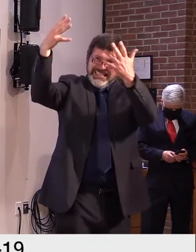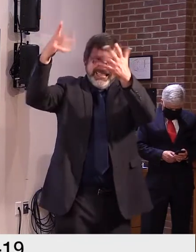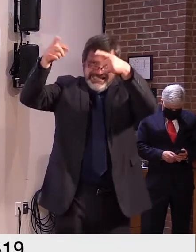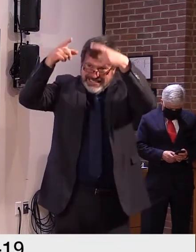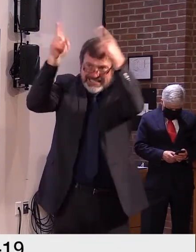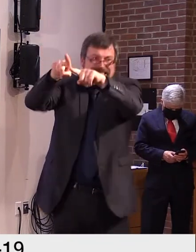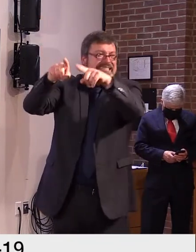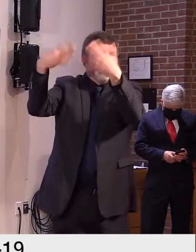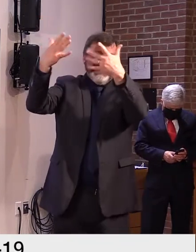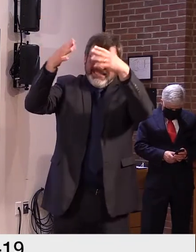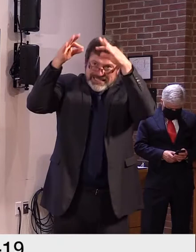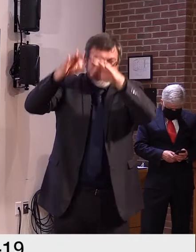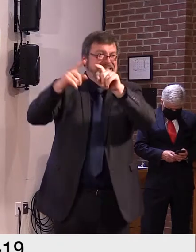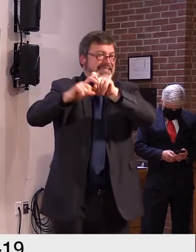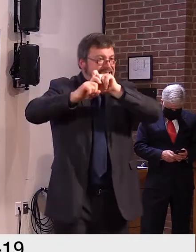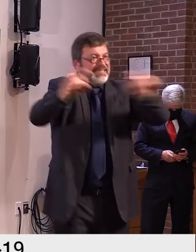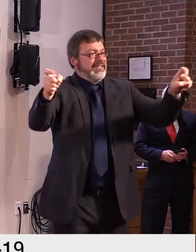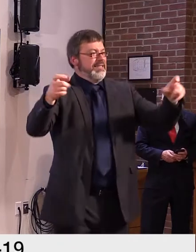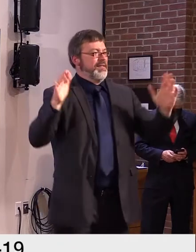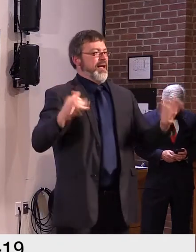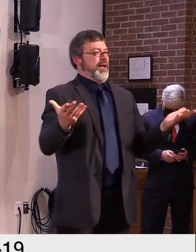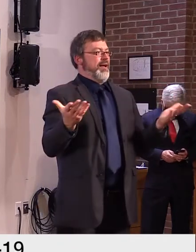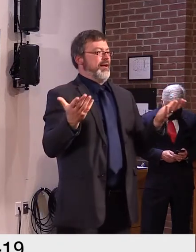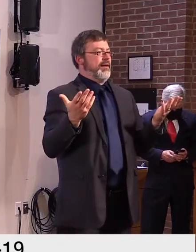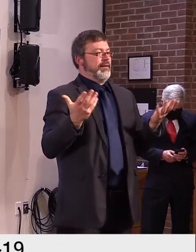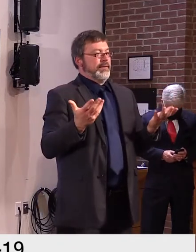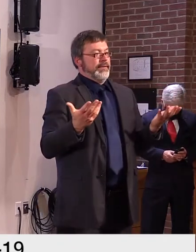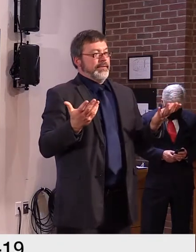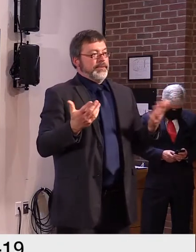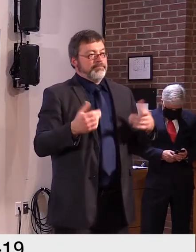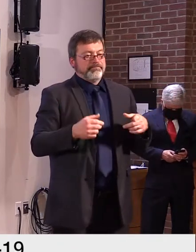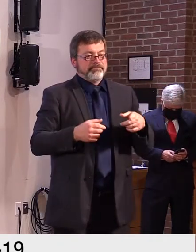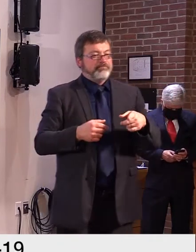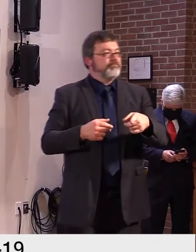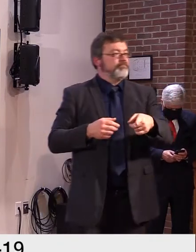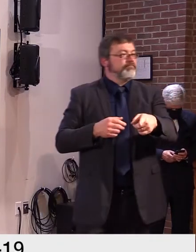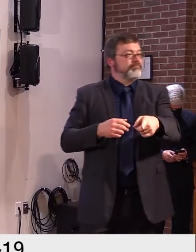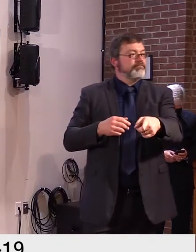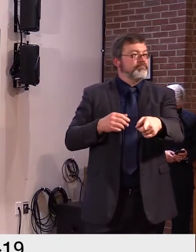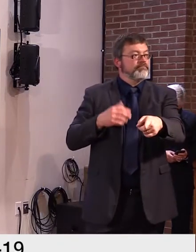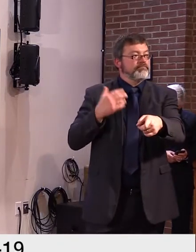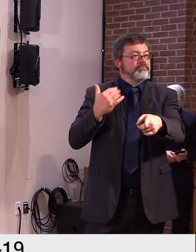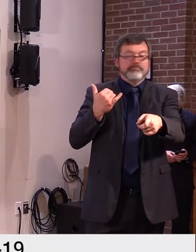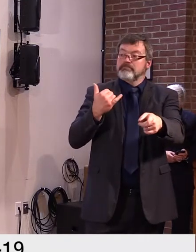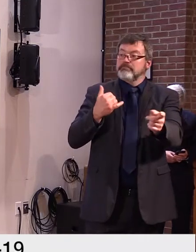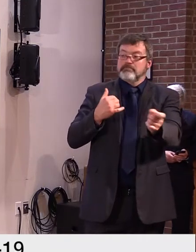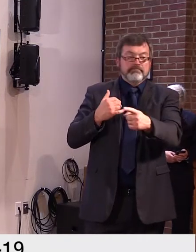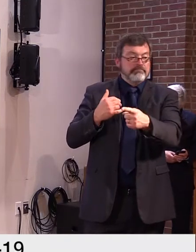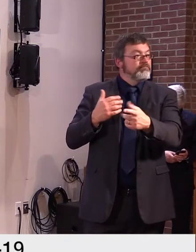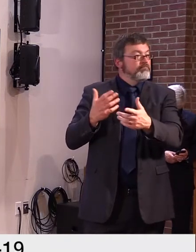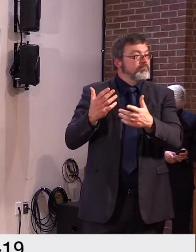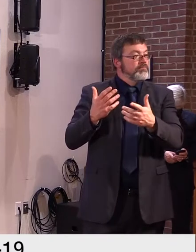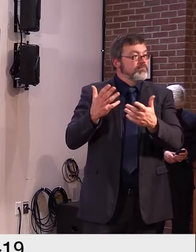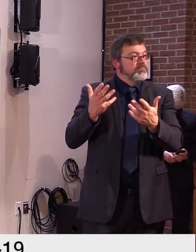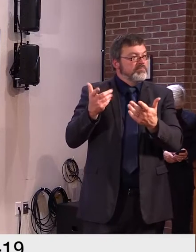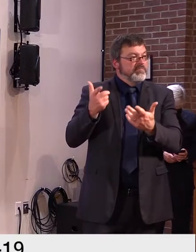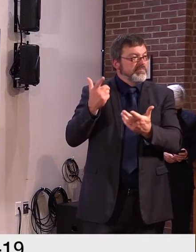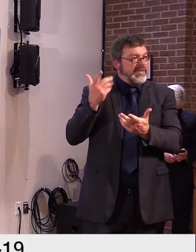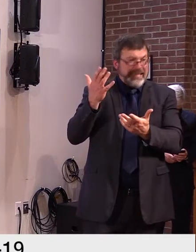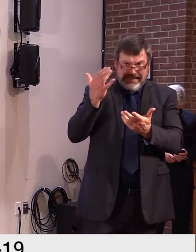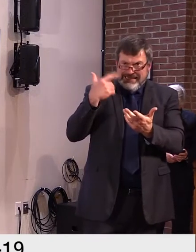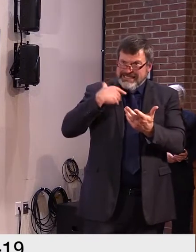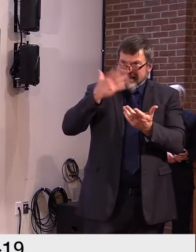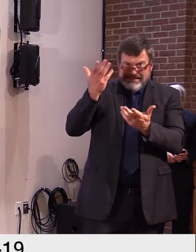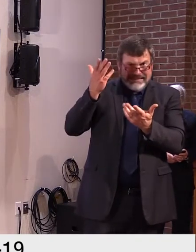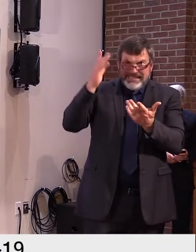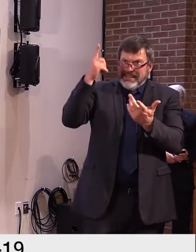we believe. That's why I asked if there was some other way, instead of waiting for Congress to come up with another stimulus package, because FEMA came